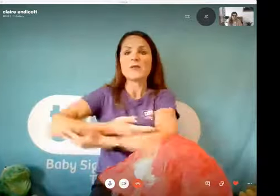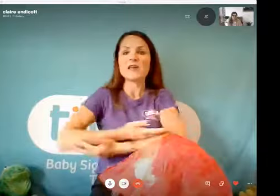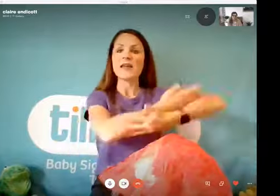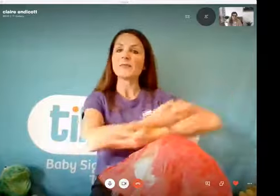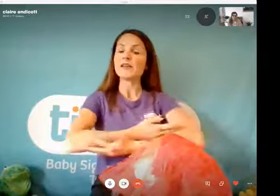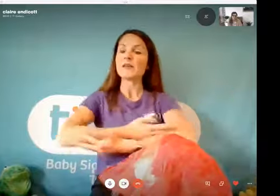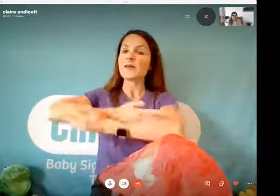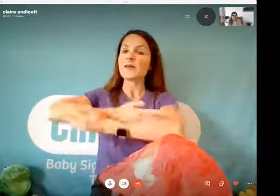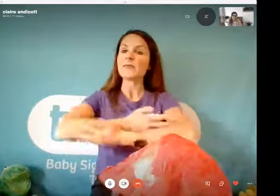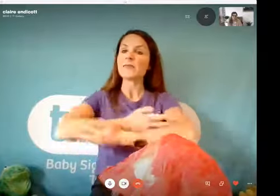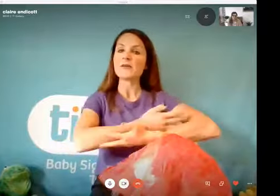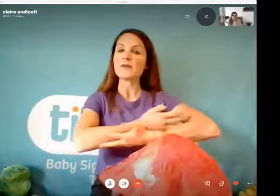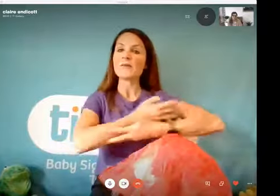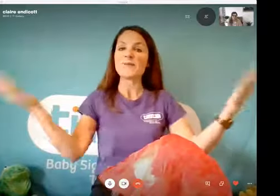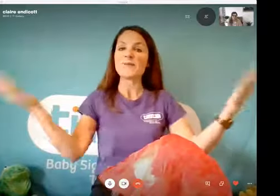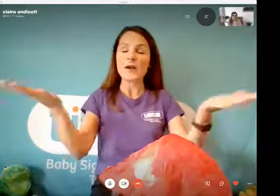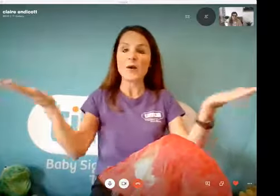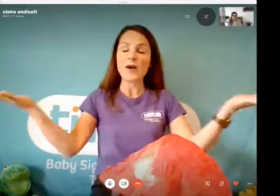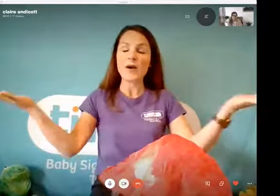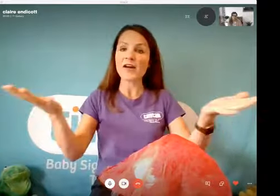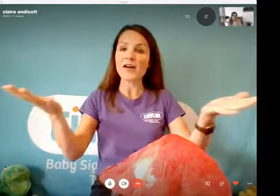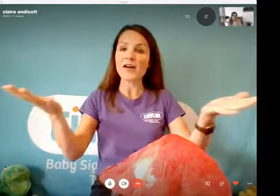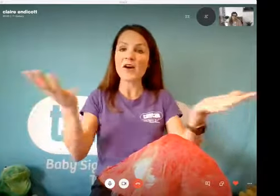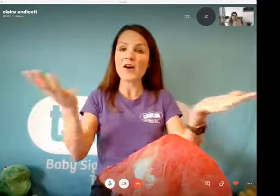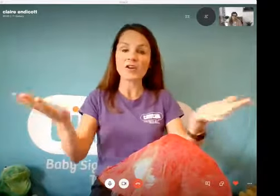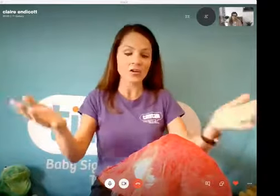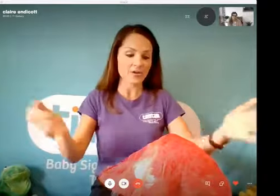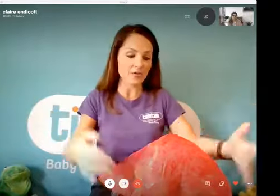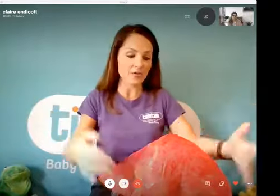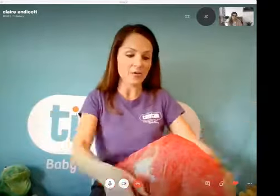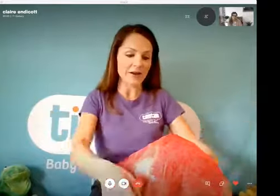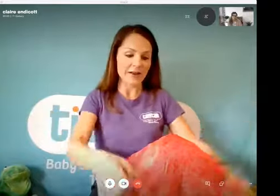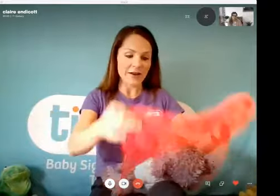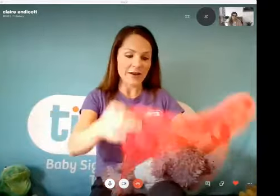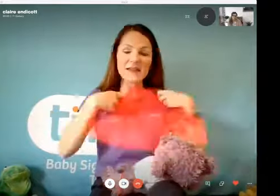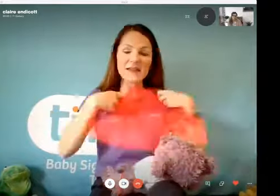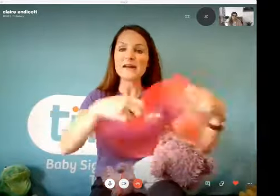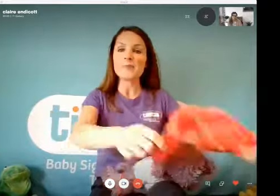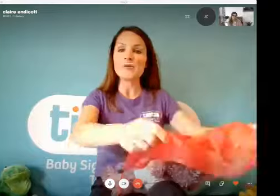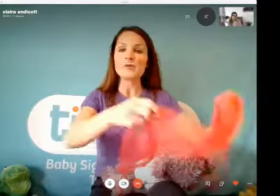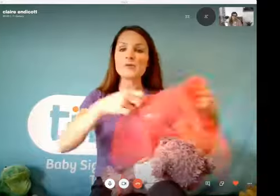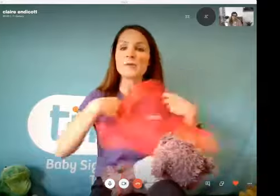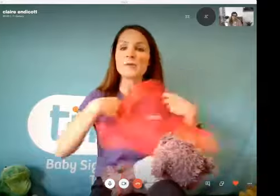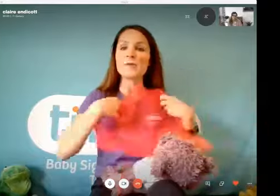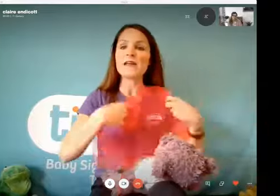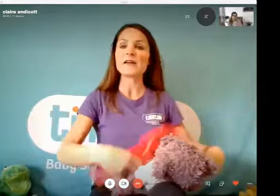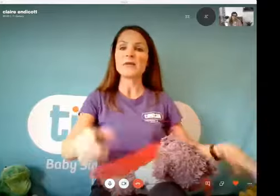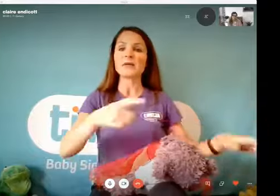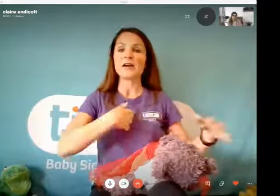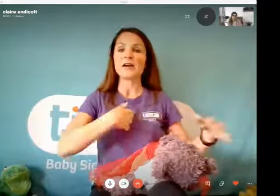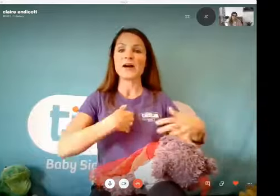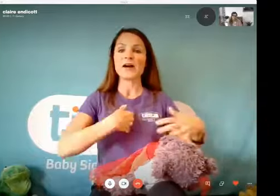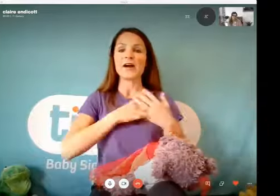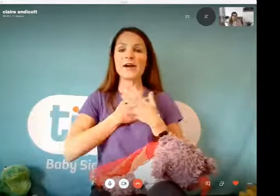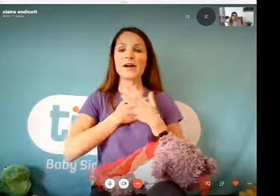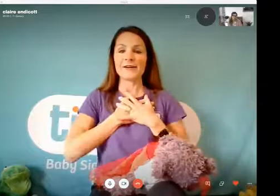baby, baby, baby, where are you? Peekaboo, peekaboo, I